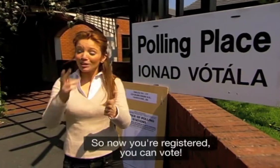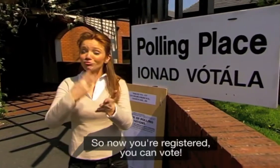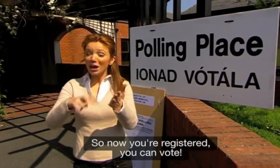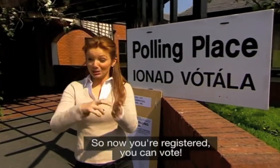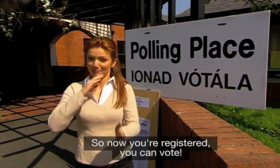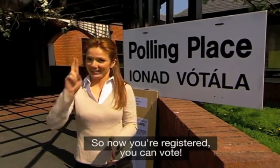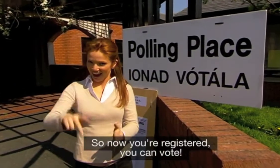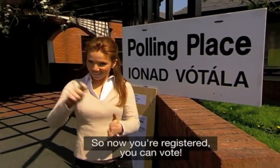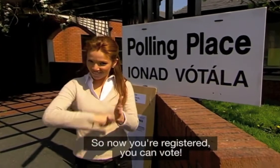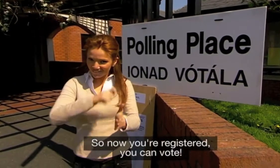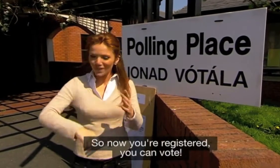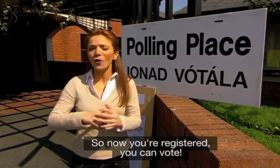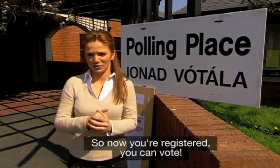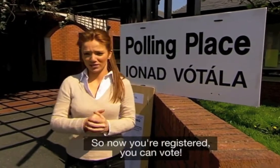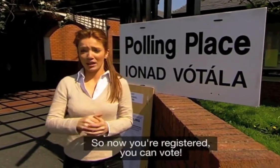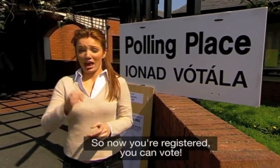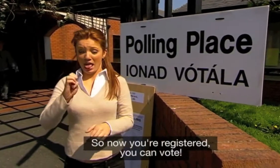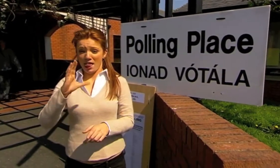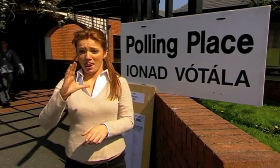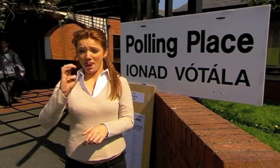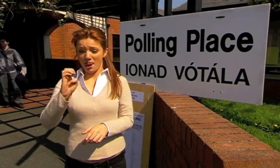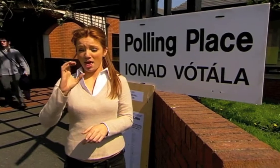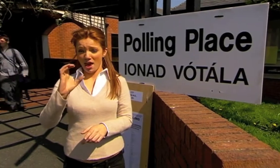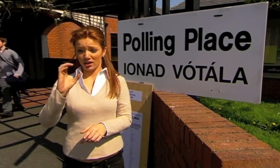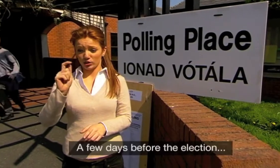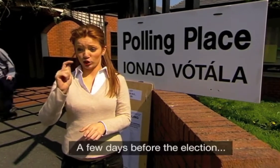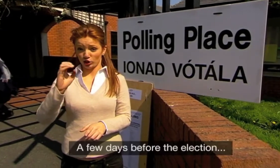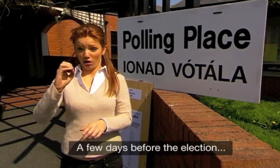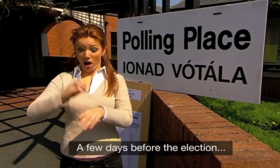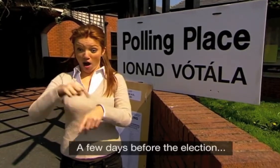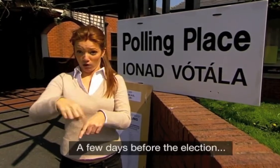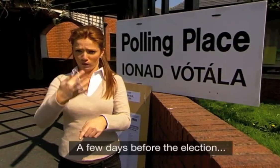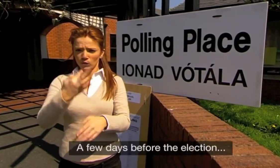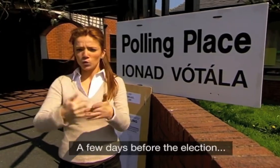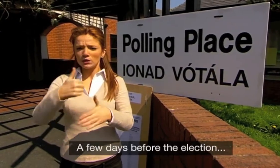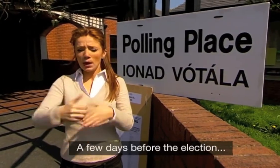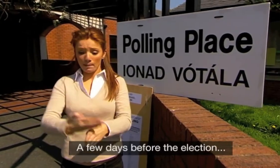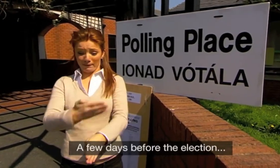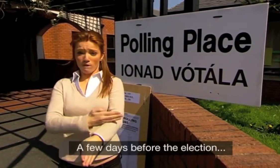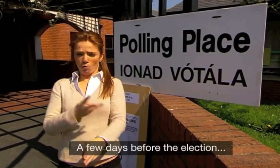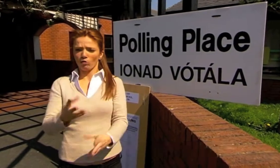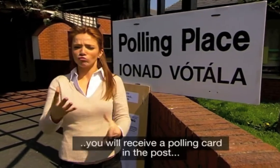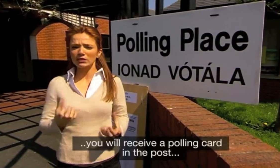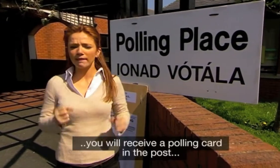So now you're registered, you can vote. A few days before the election, you will